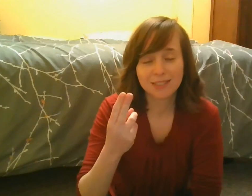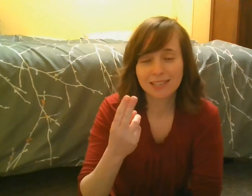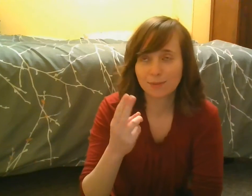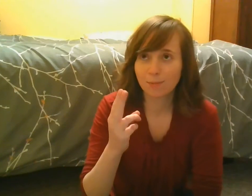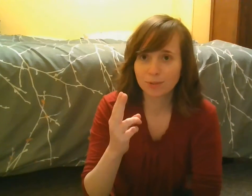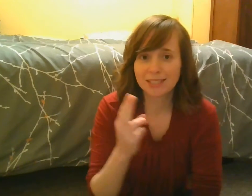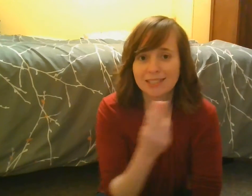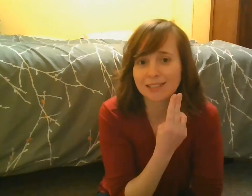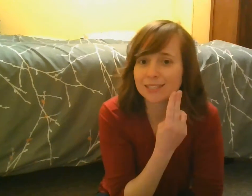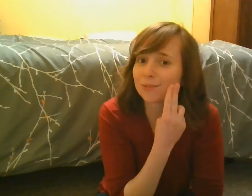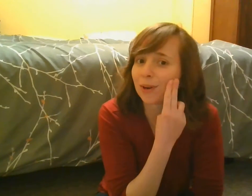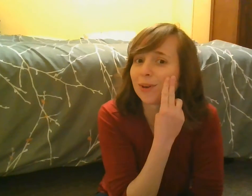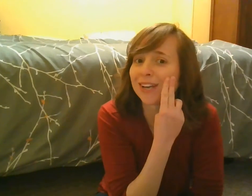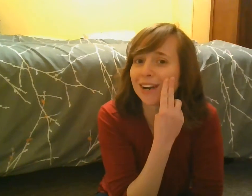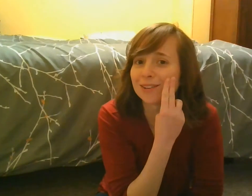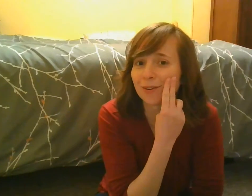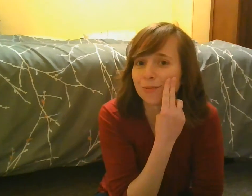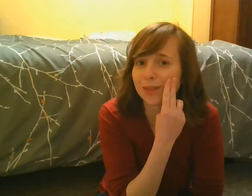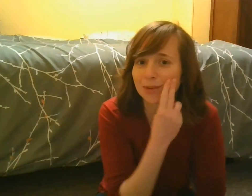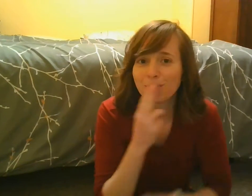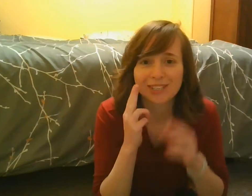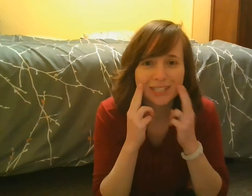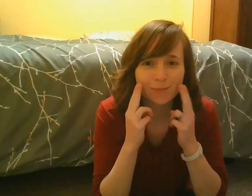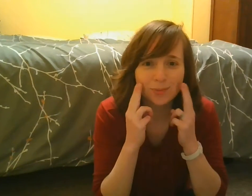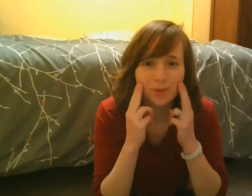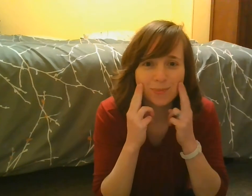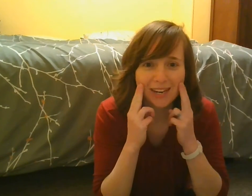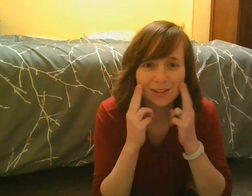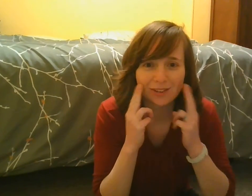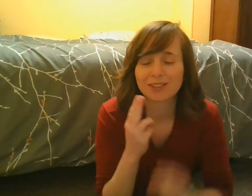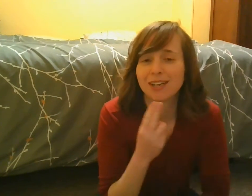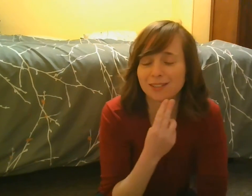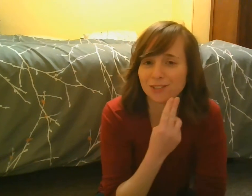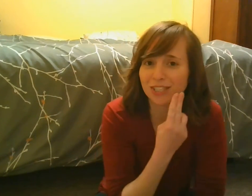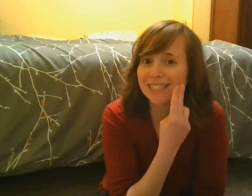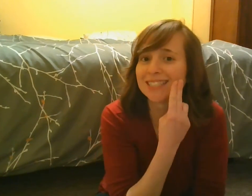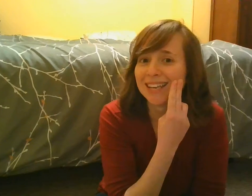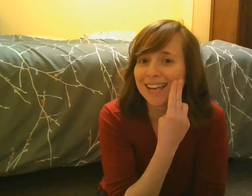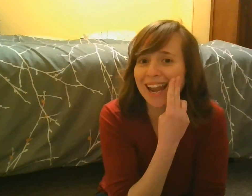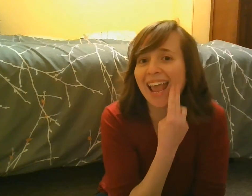seen it mostly done this way, where you kind of go like where dimples would be at your cheeks.